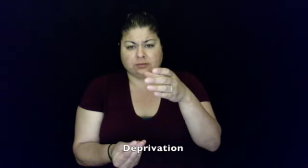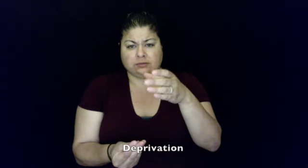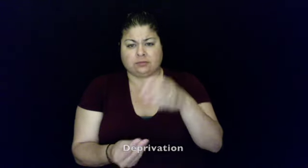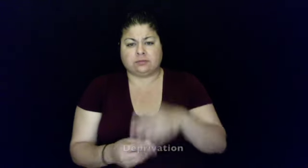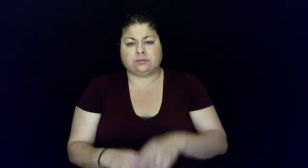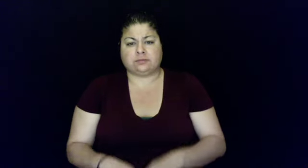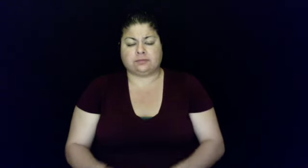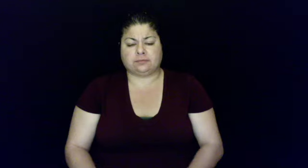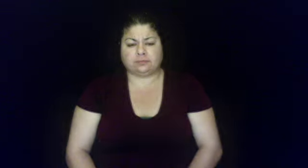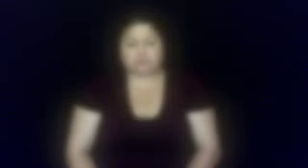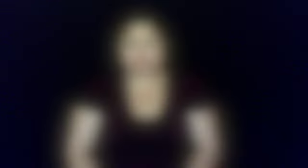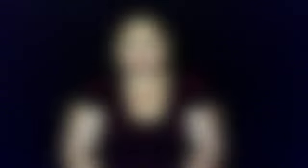Deprivation.